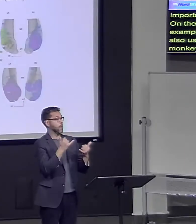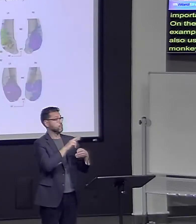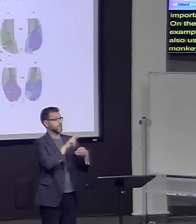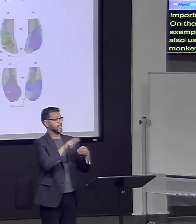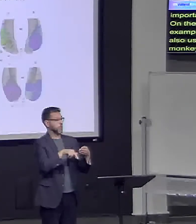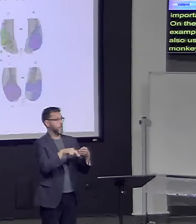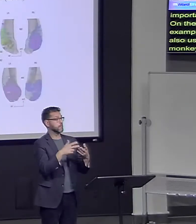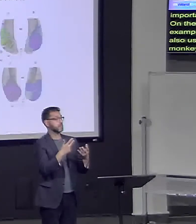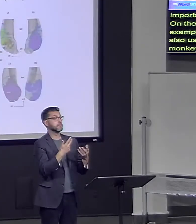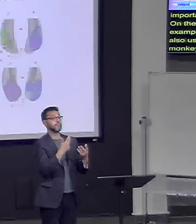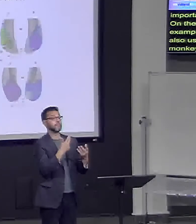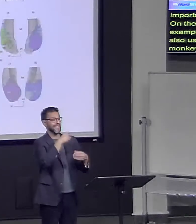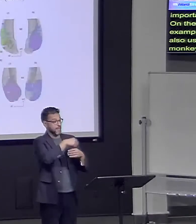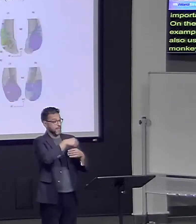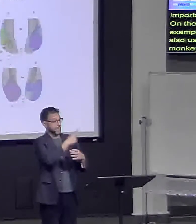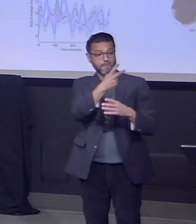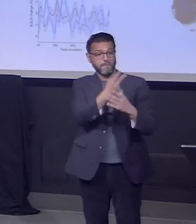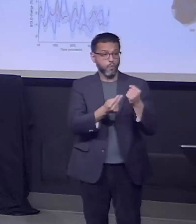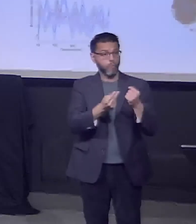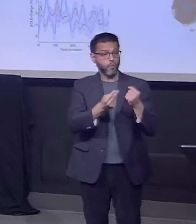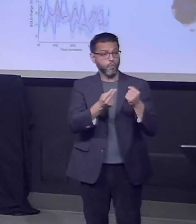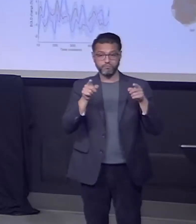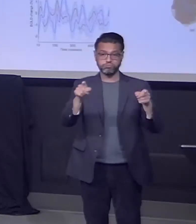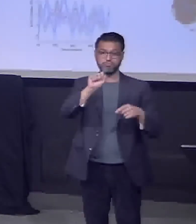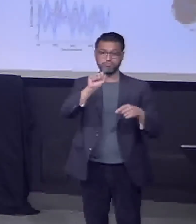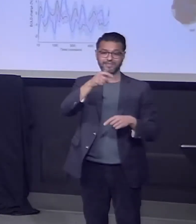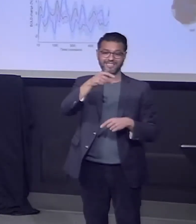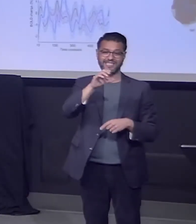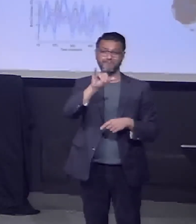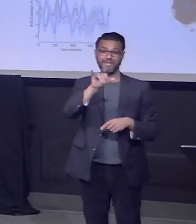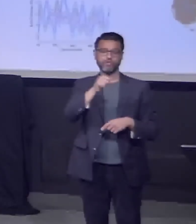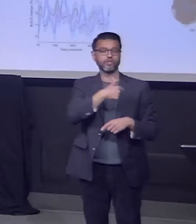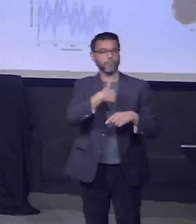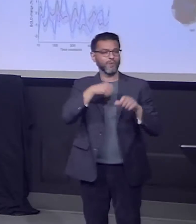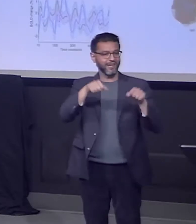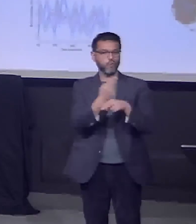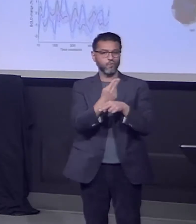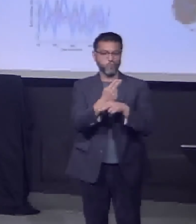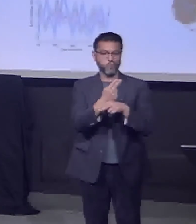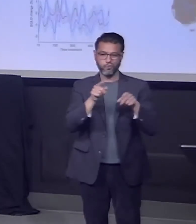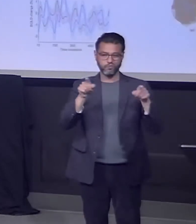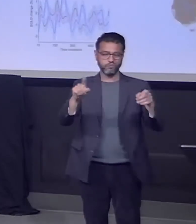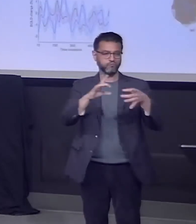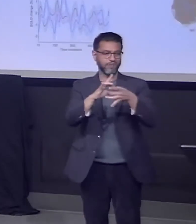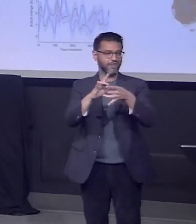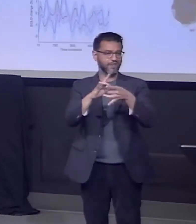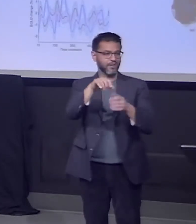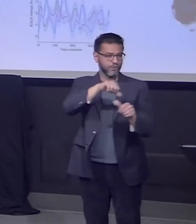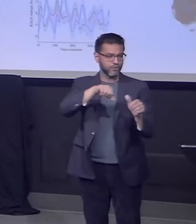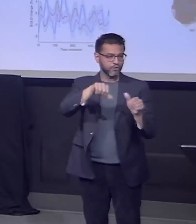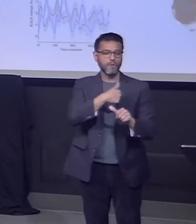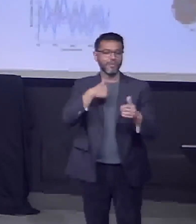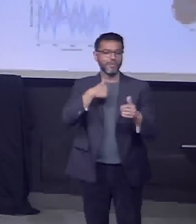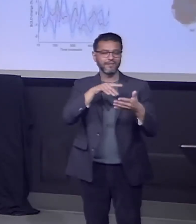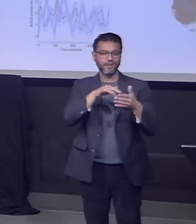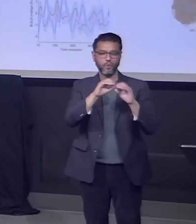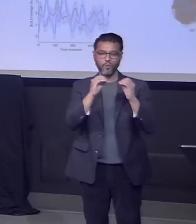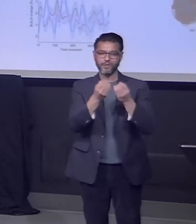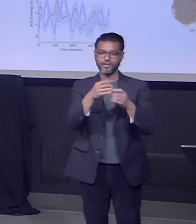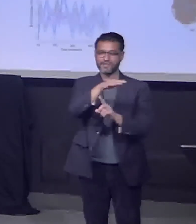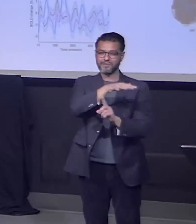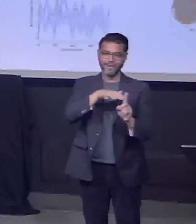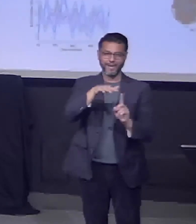us results in both species that we can then relate to each other. So in this case, we studied the organization of space processing,